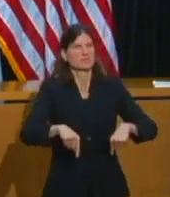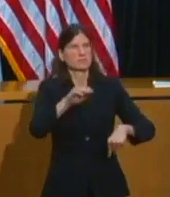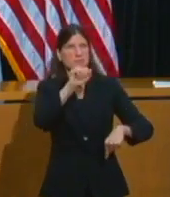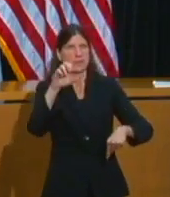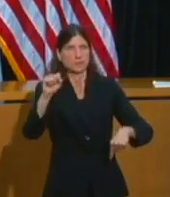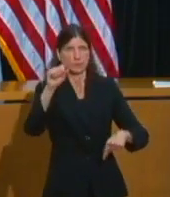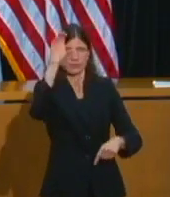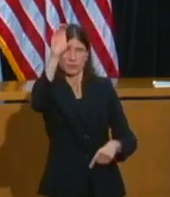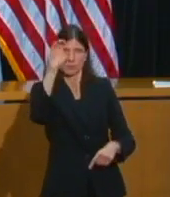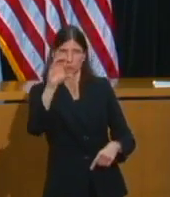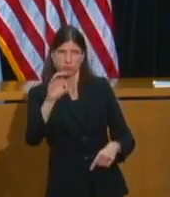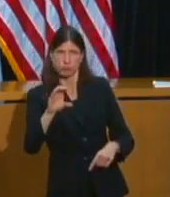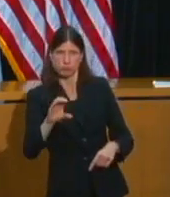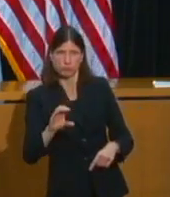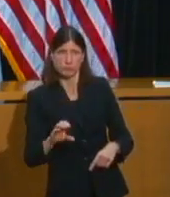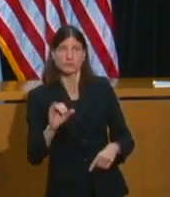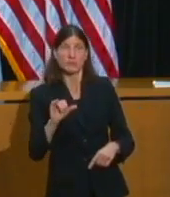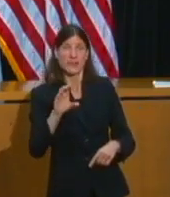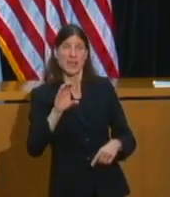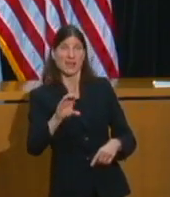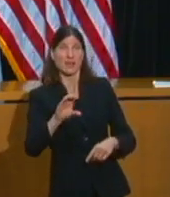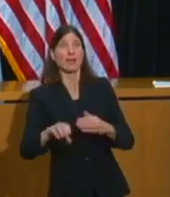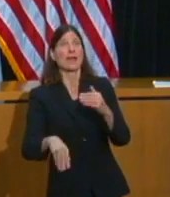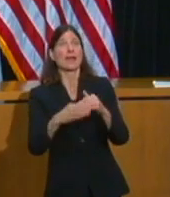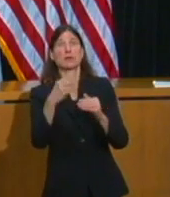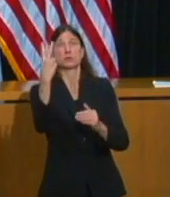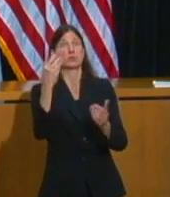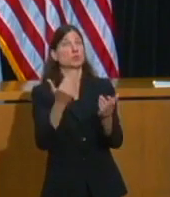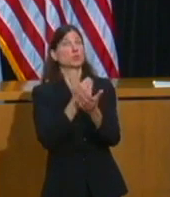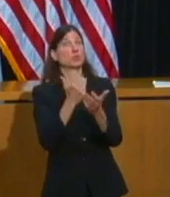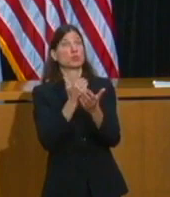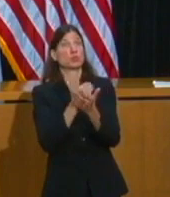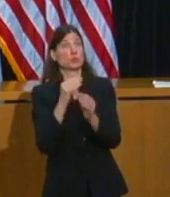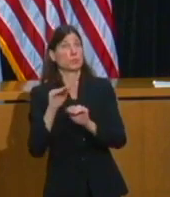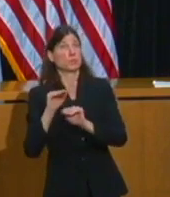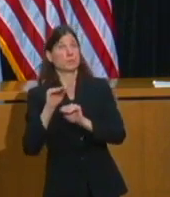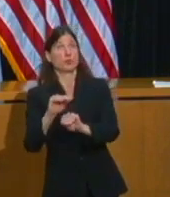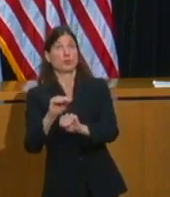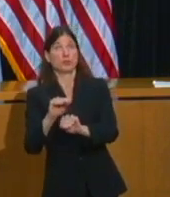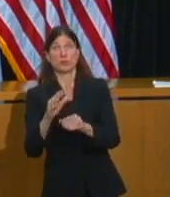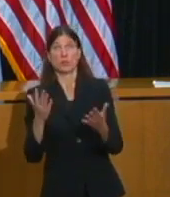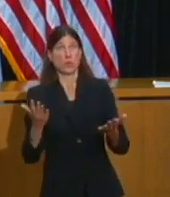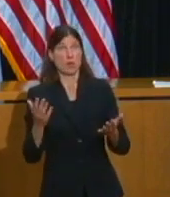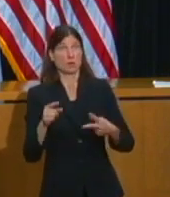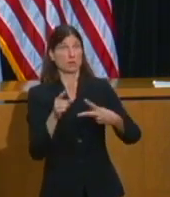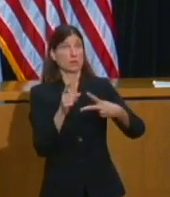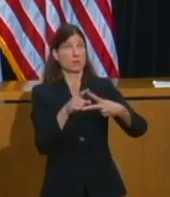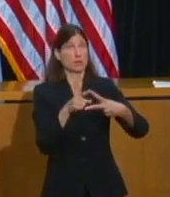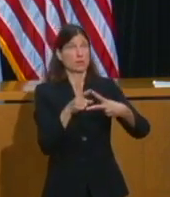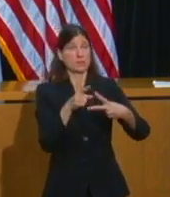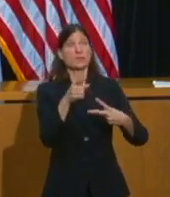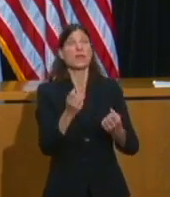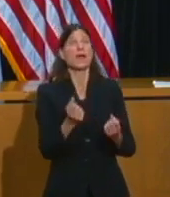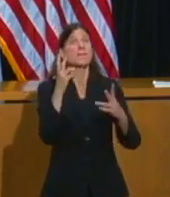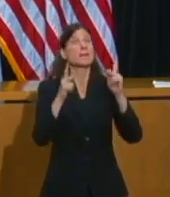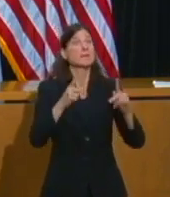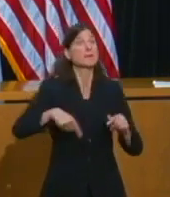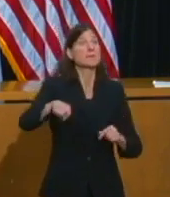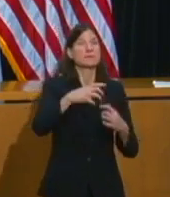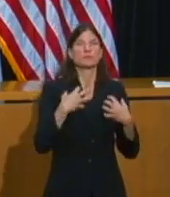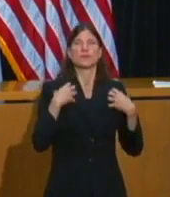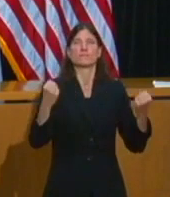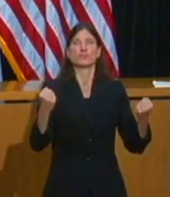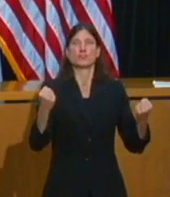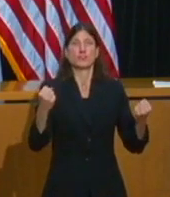plus updating one existing field. The new fields include the number of individuals who have recovered from